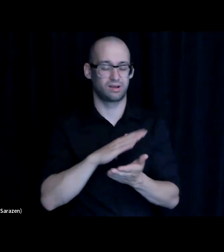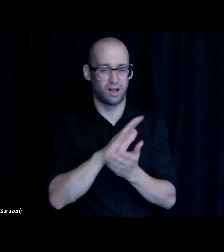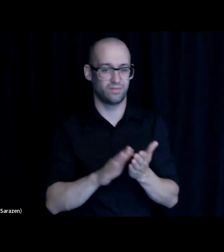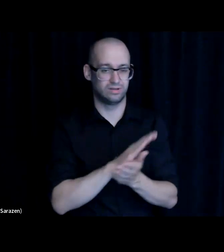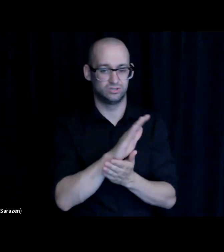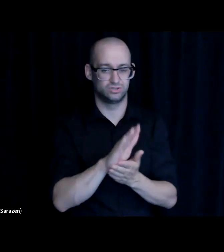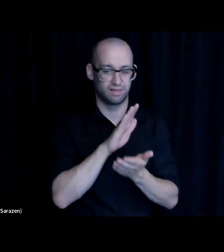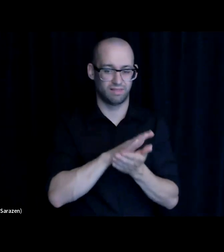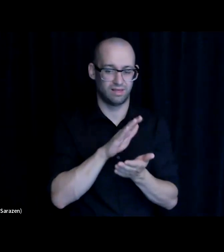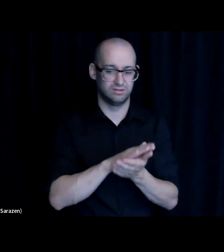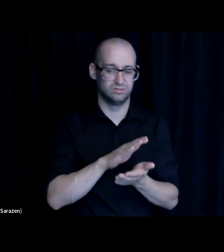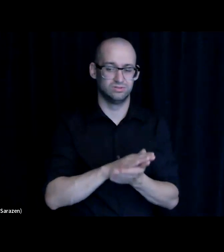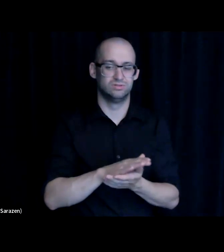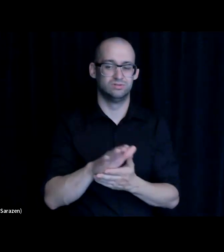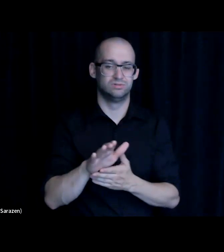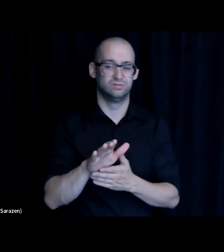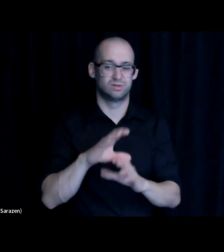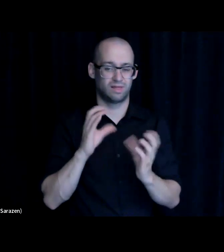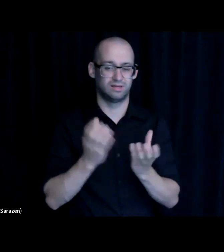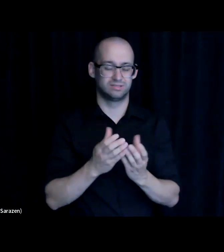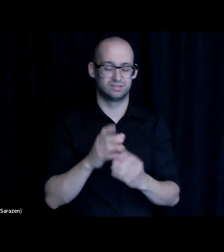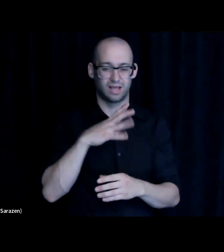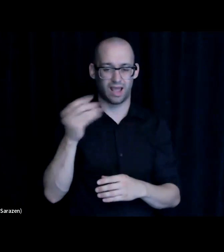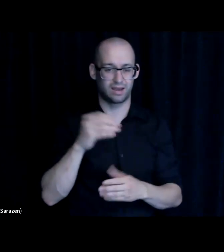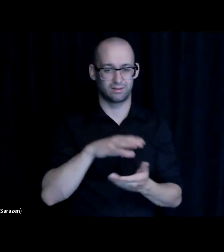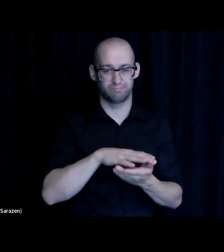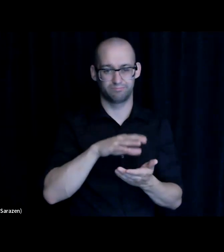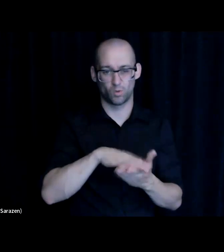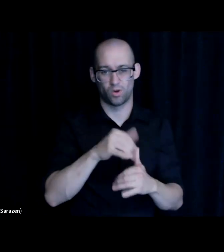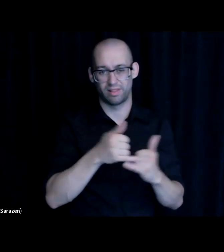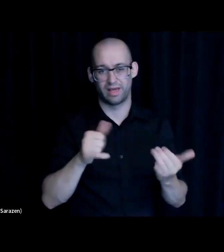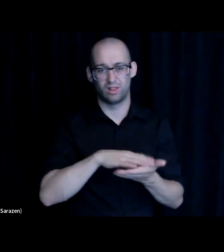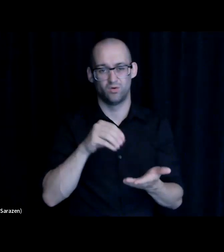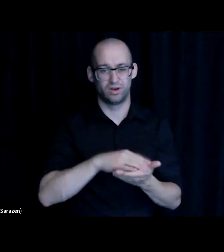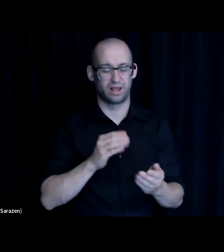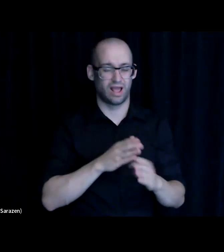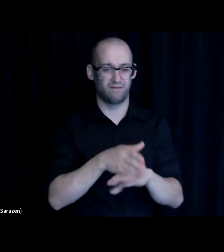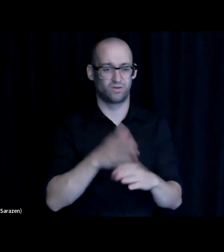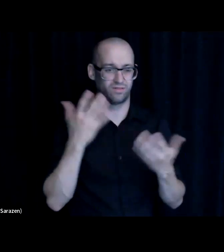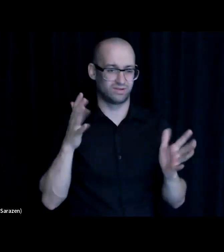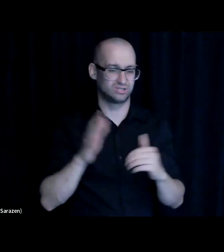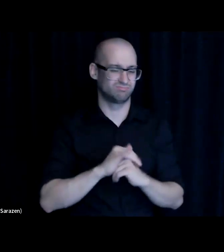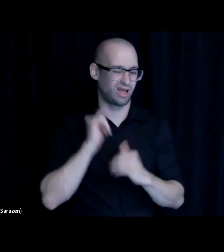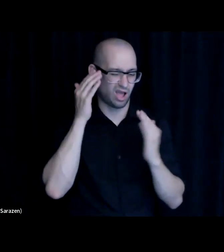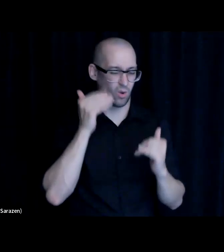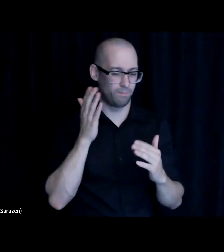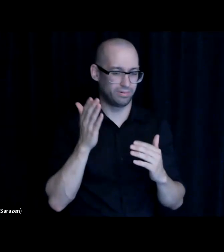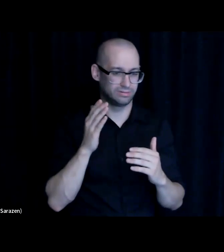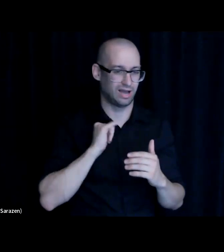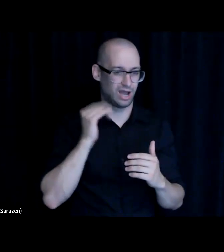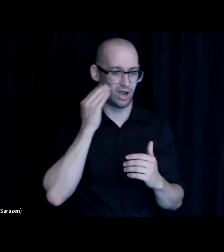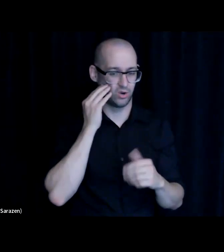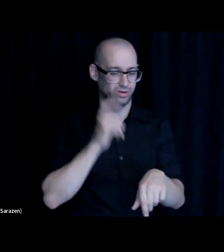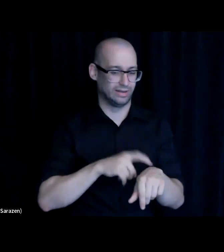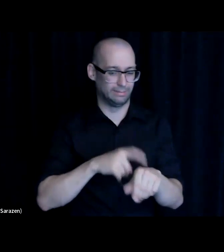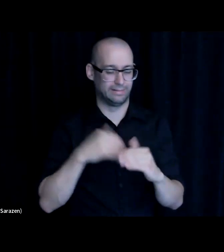even online learning after they graduate from college. So those are just, I hope I know we're stretched for